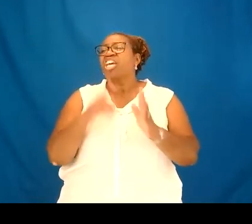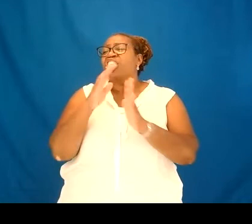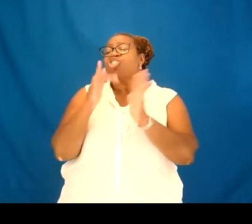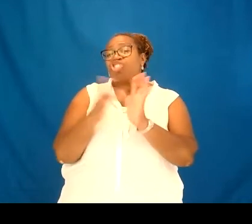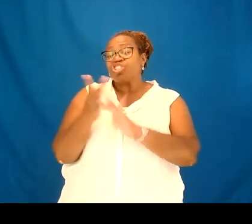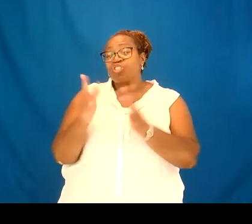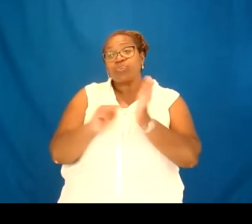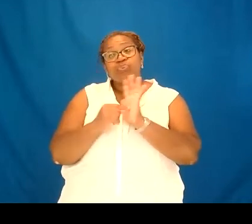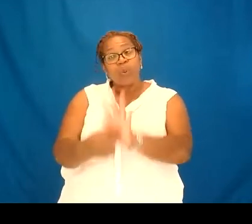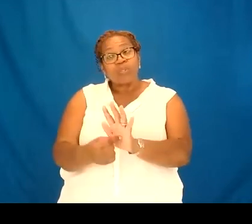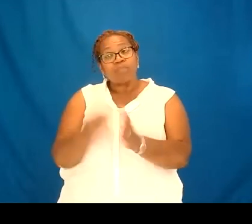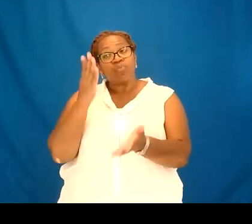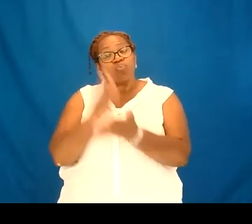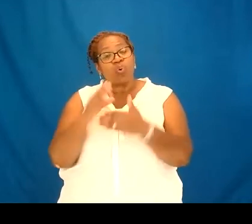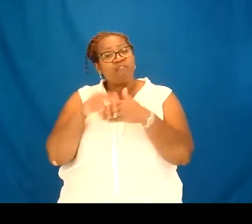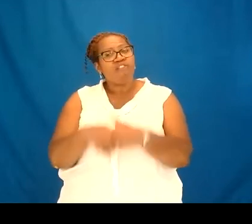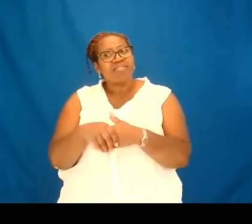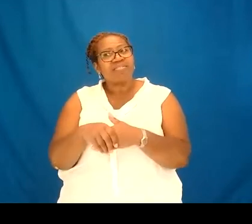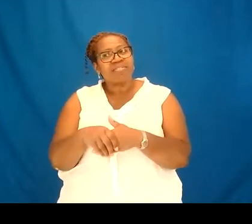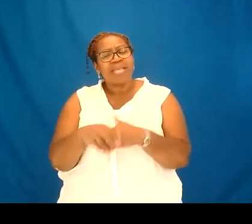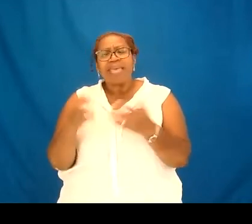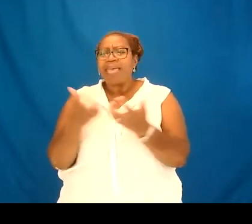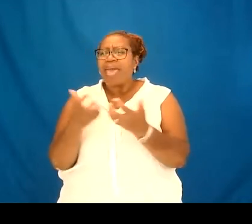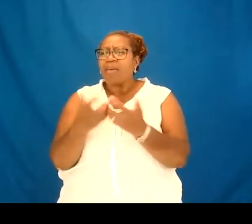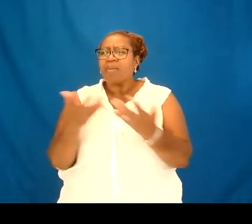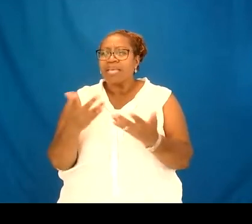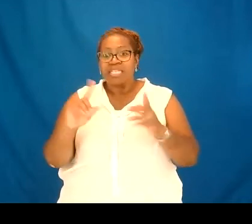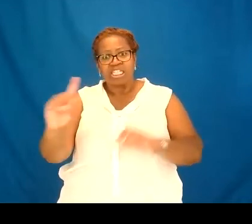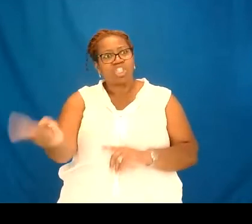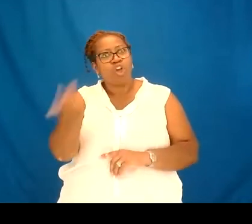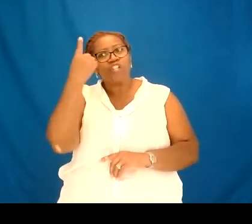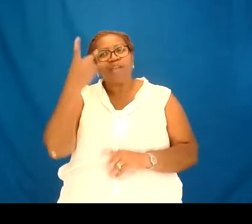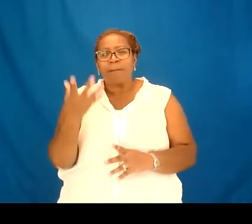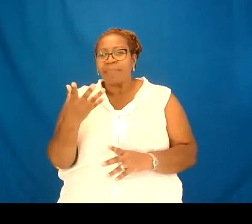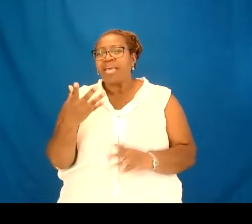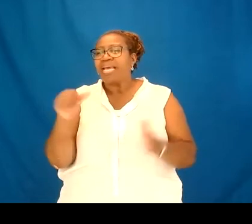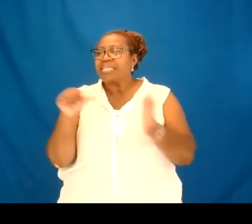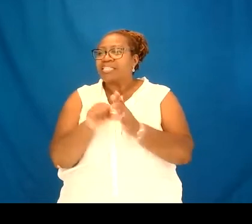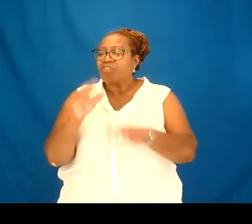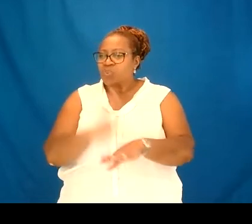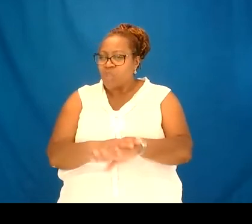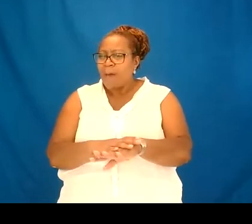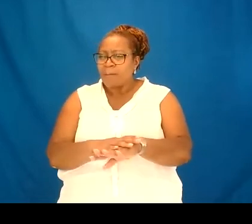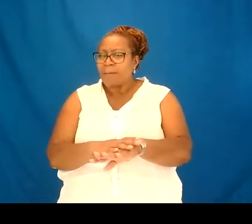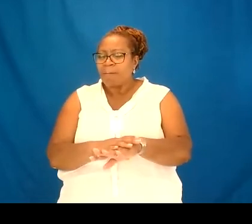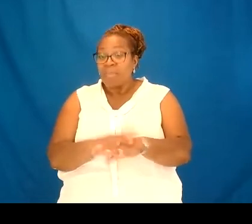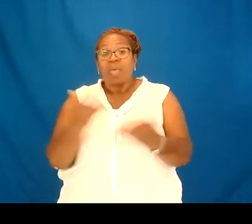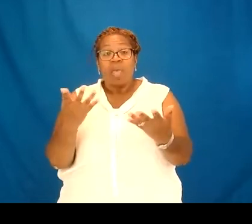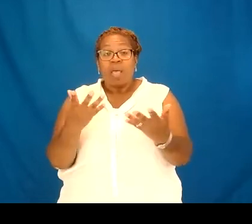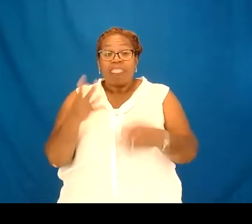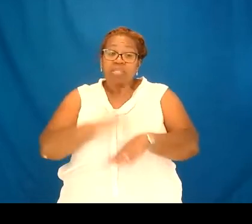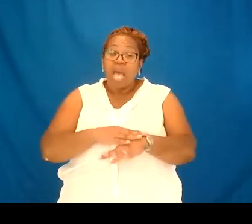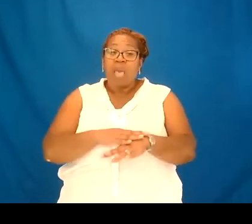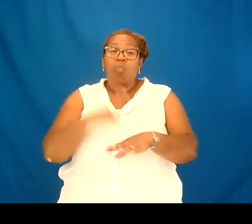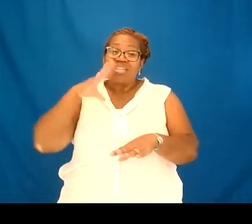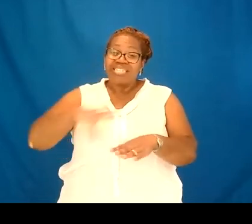this friendship by being present at a very difficult time, the time when we need our friends the most, someone to